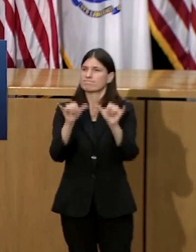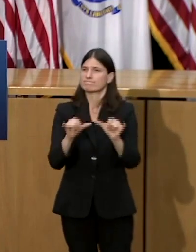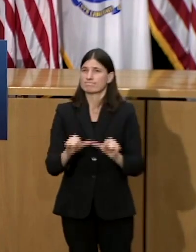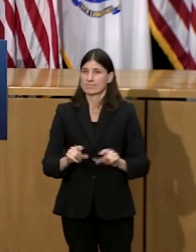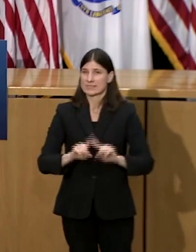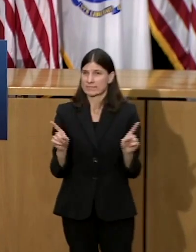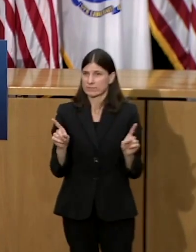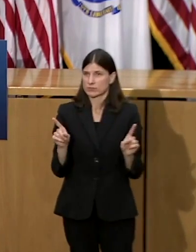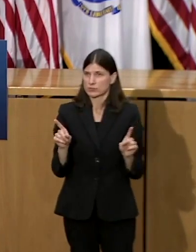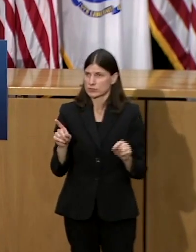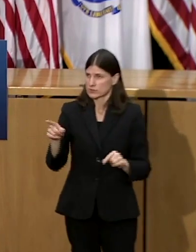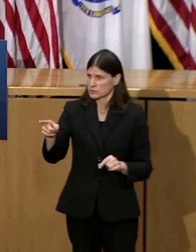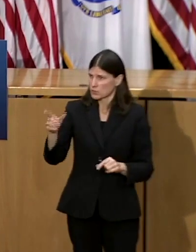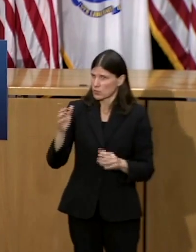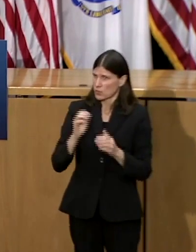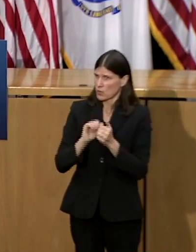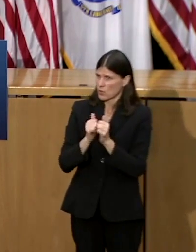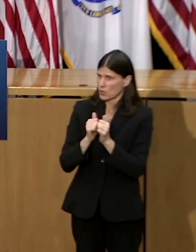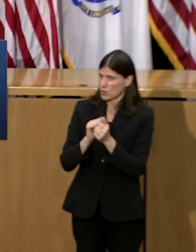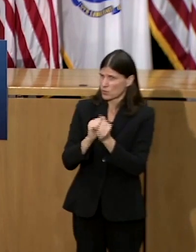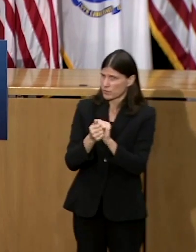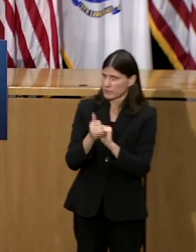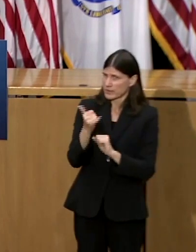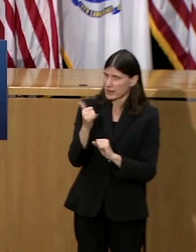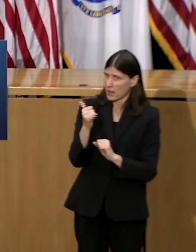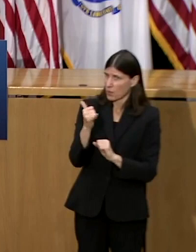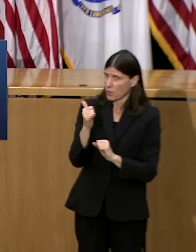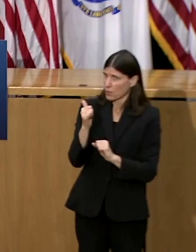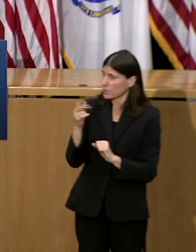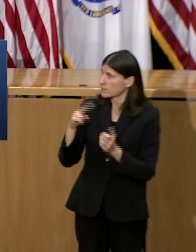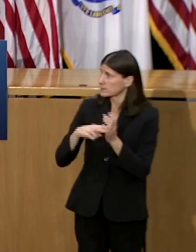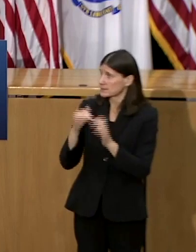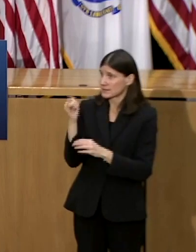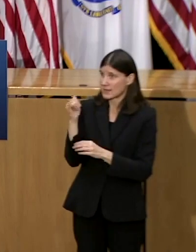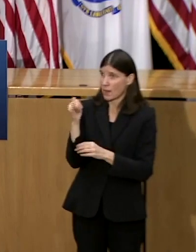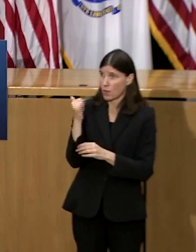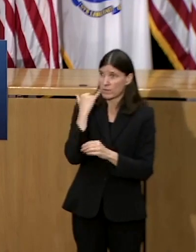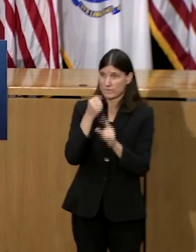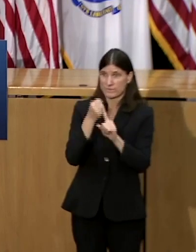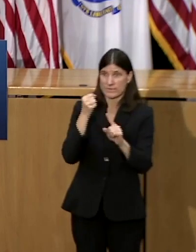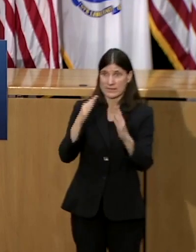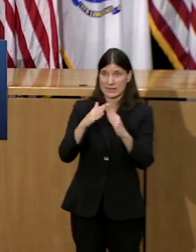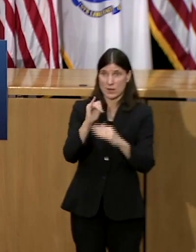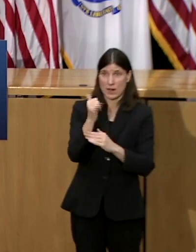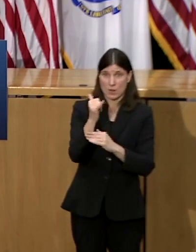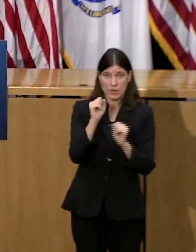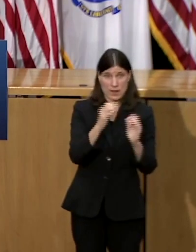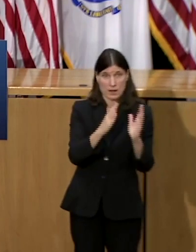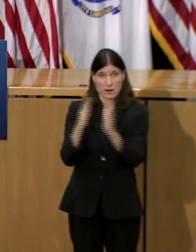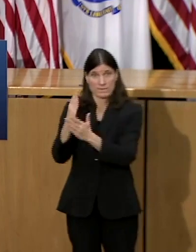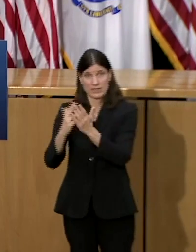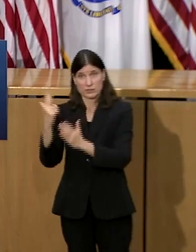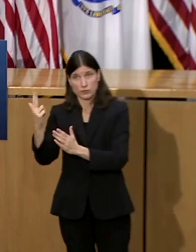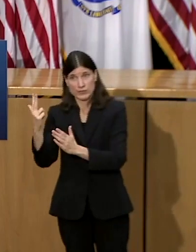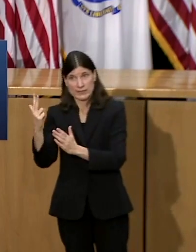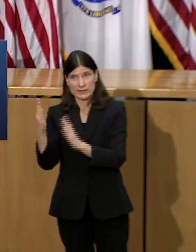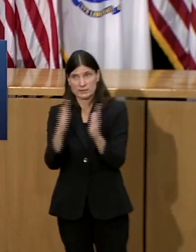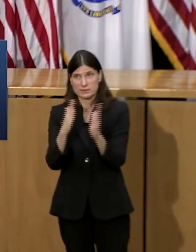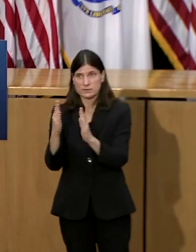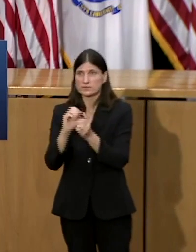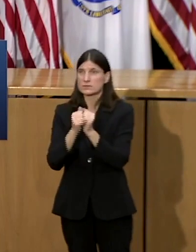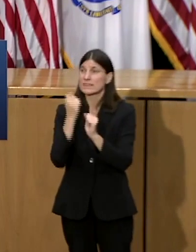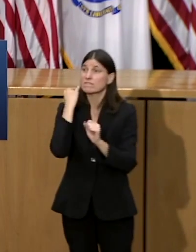periods, then you can go ahead and move to step 2. To step 2. What are the penalties for school districts who don't